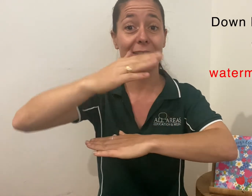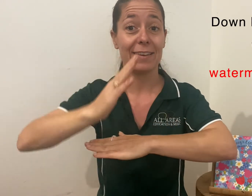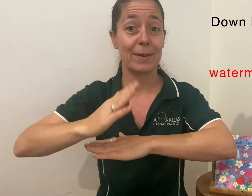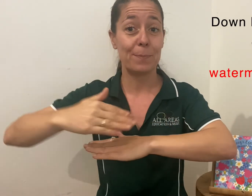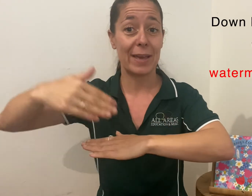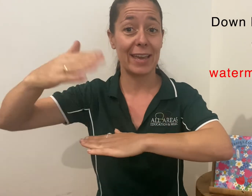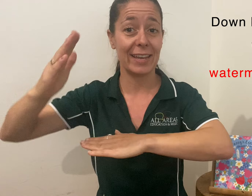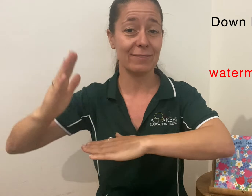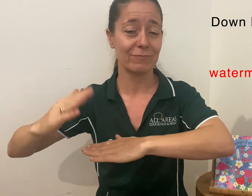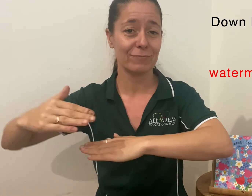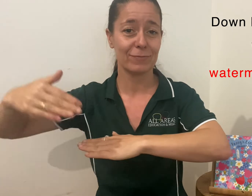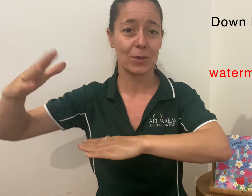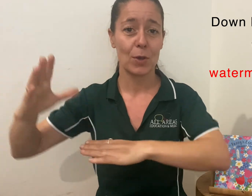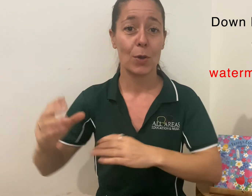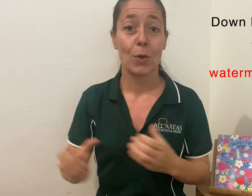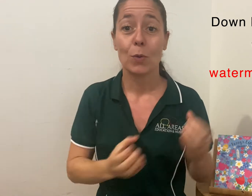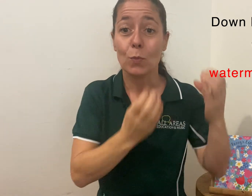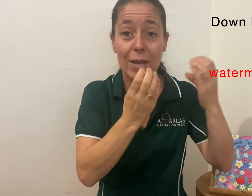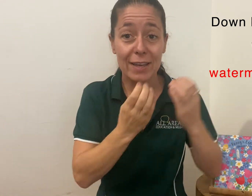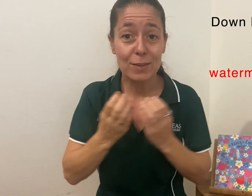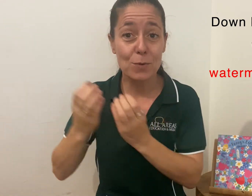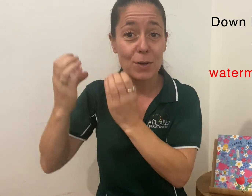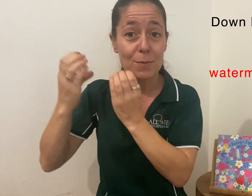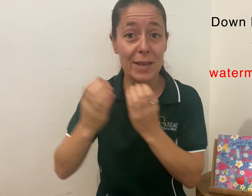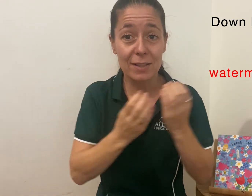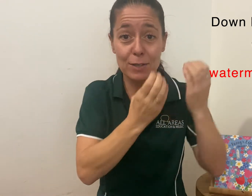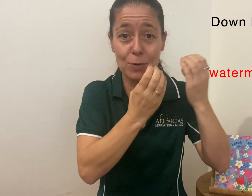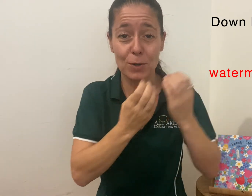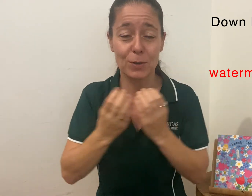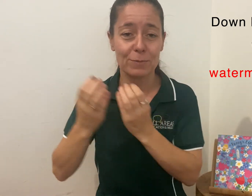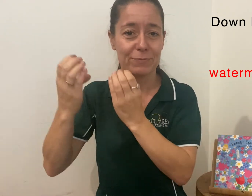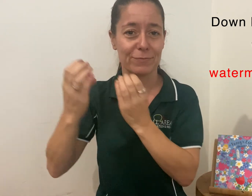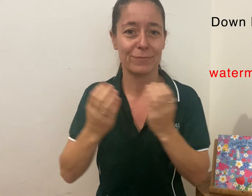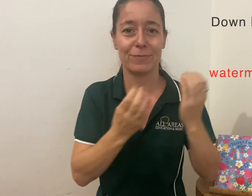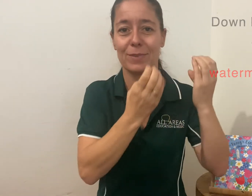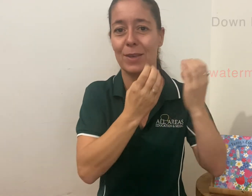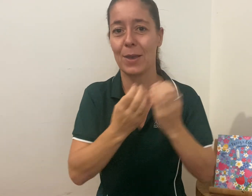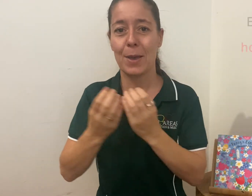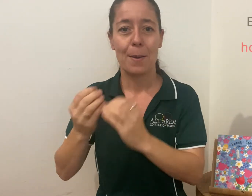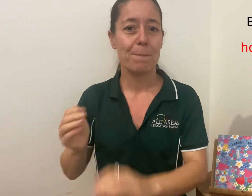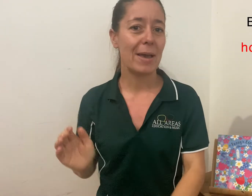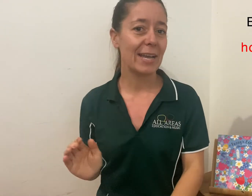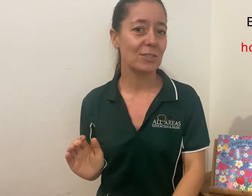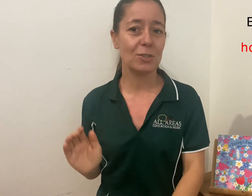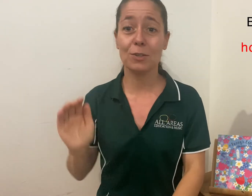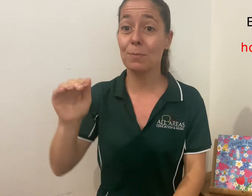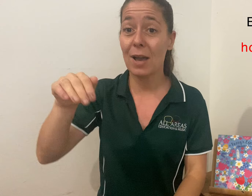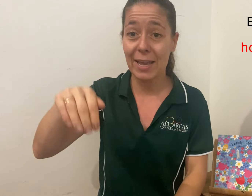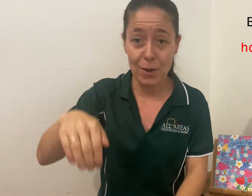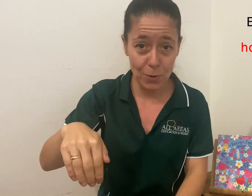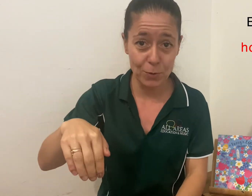the bay, where the watermelon grow, back to my